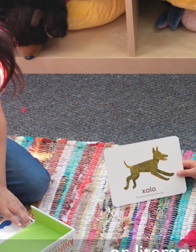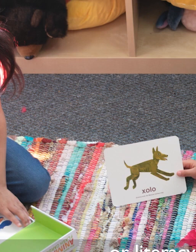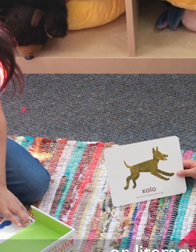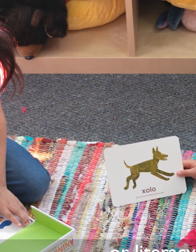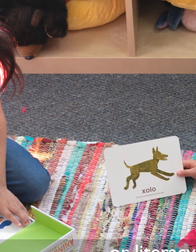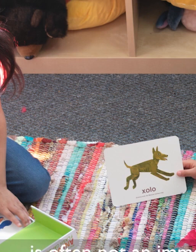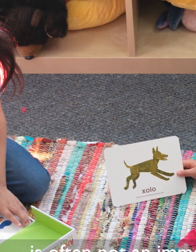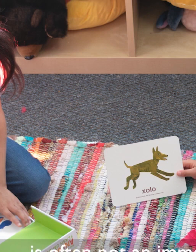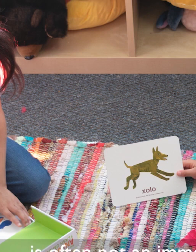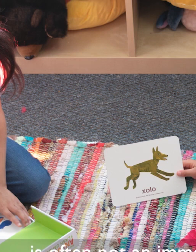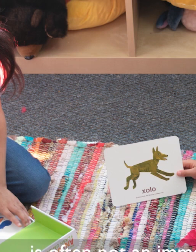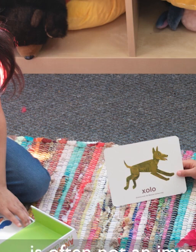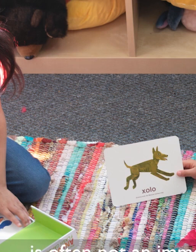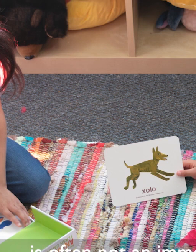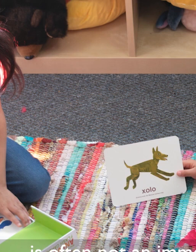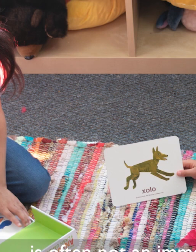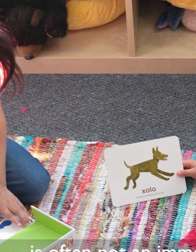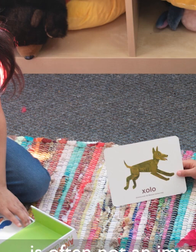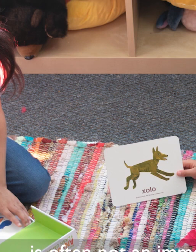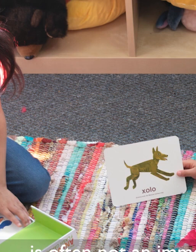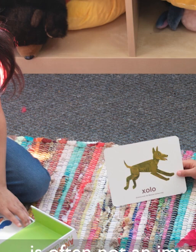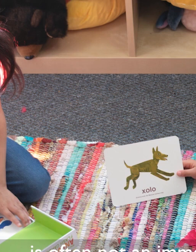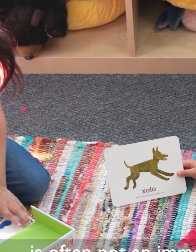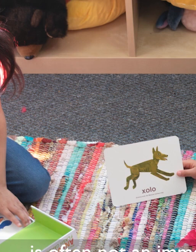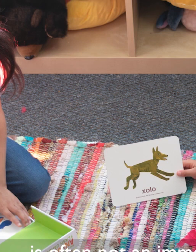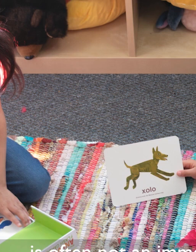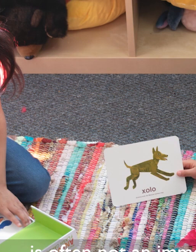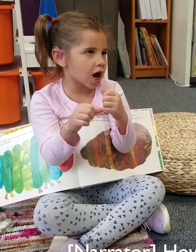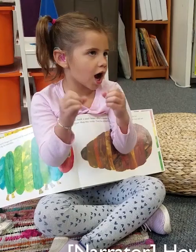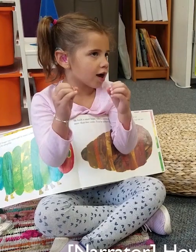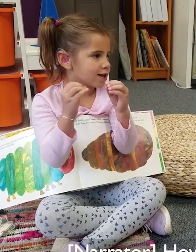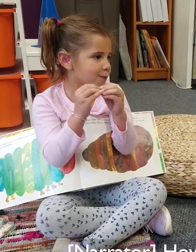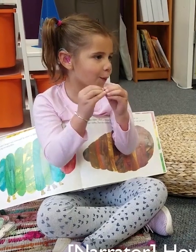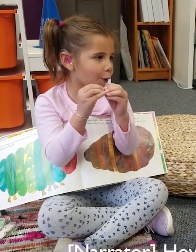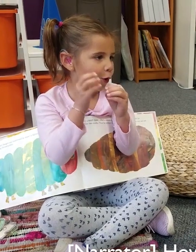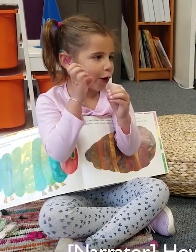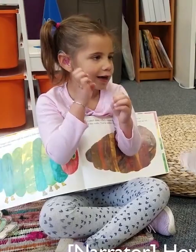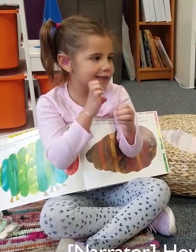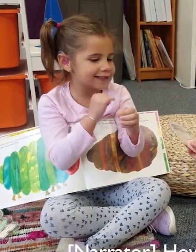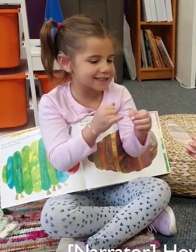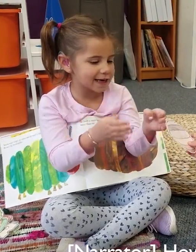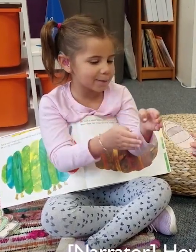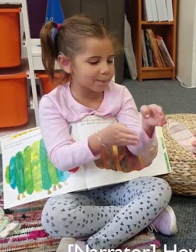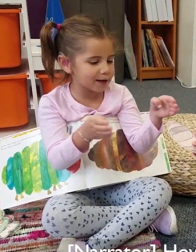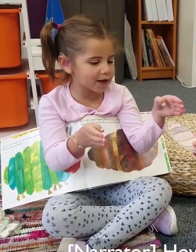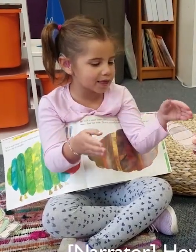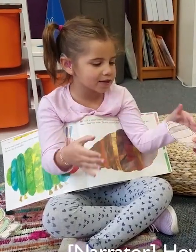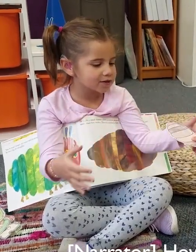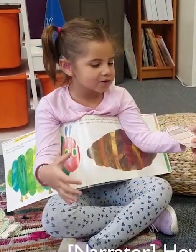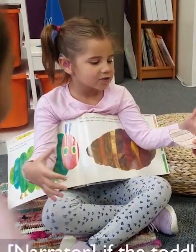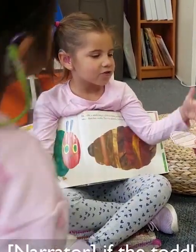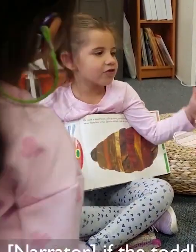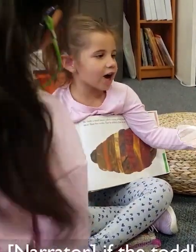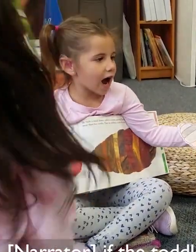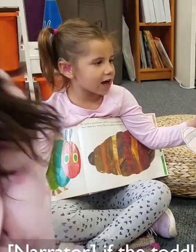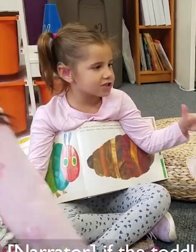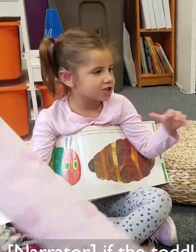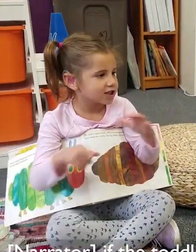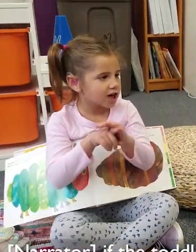skills is often not an immediate concern. However, later, if the